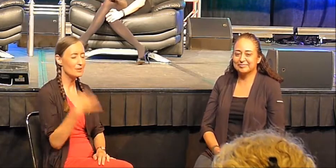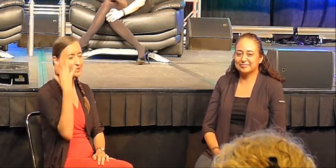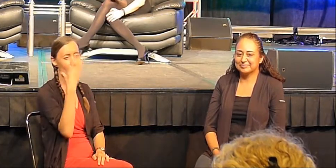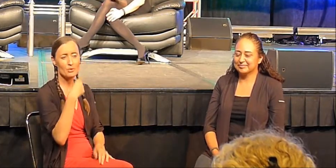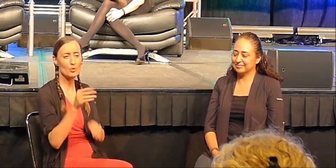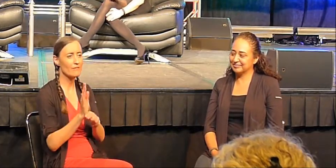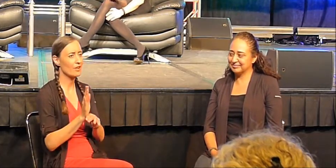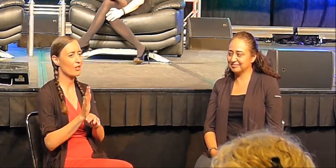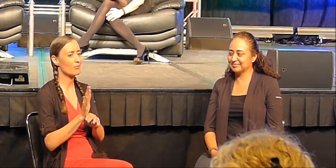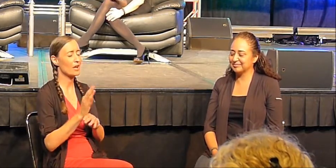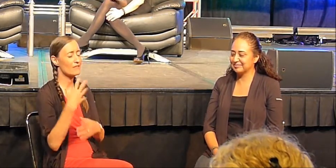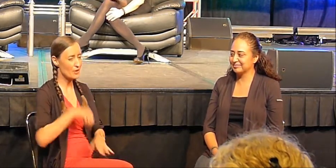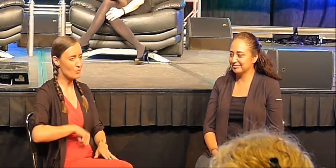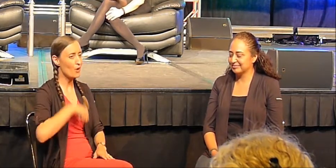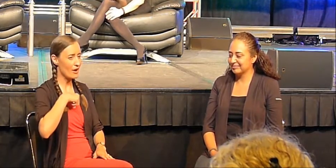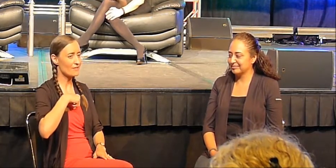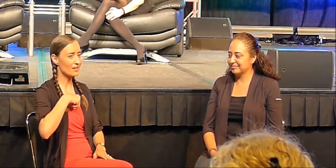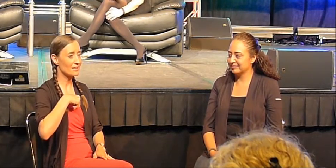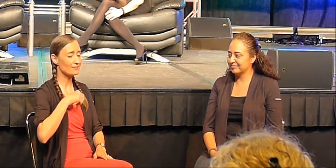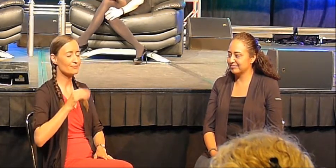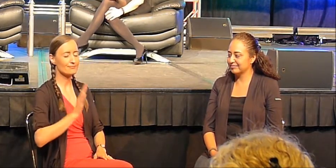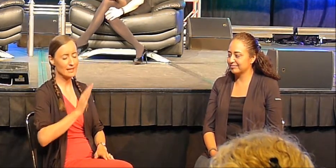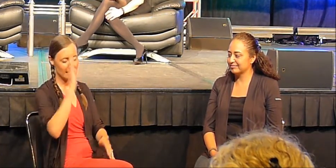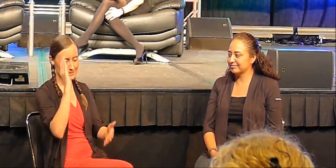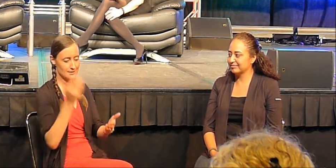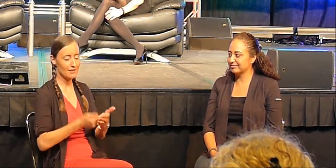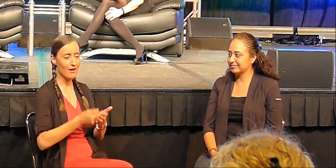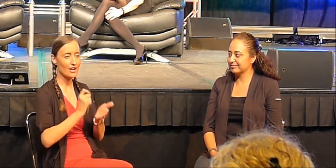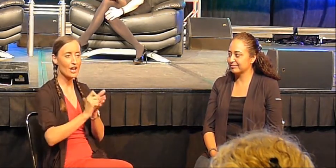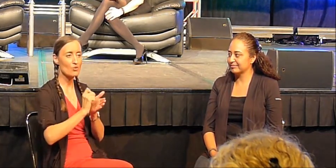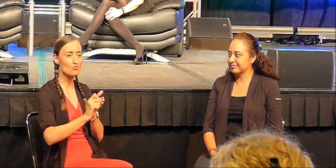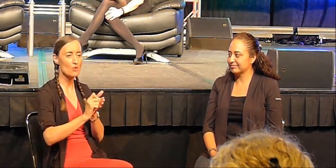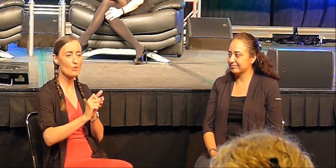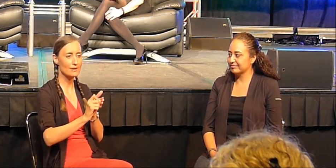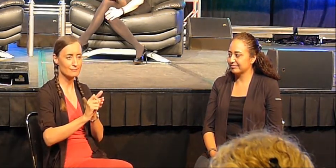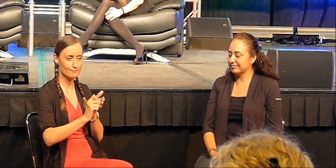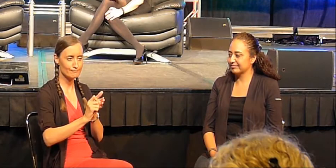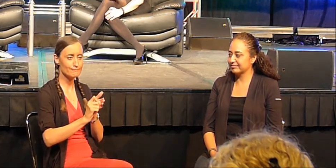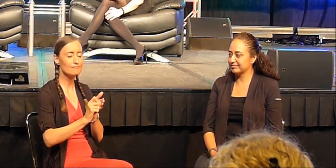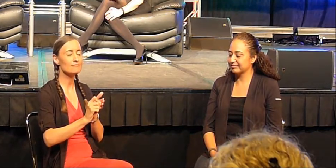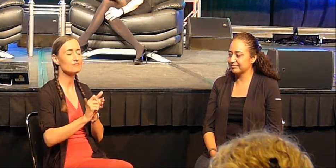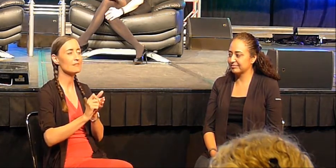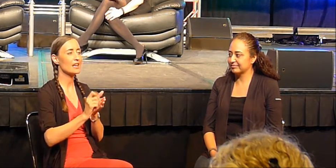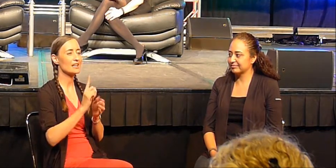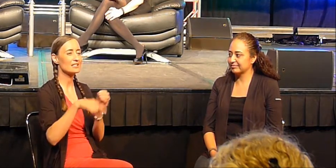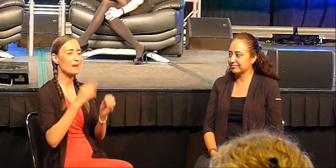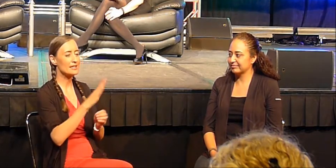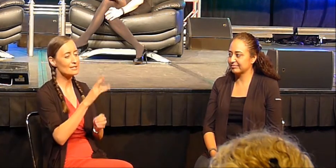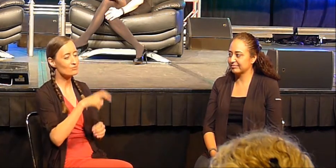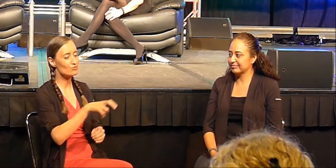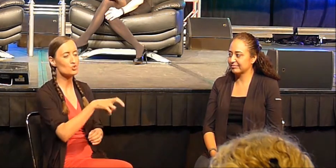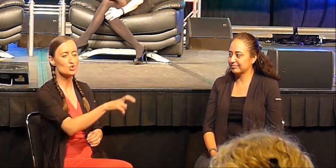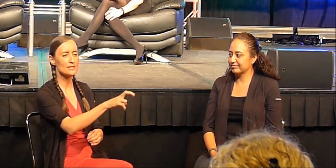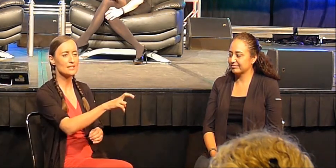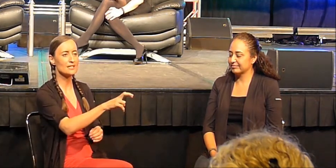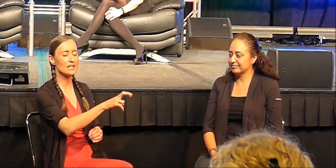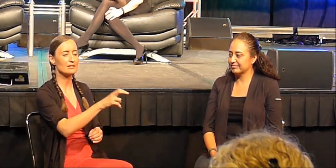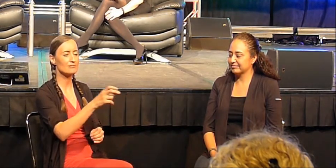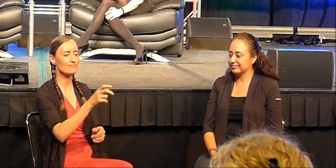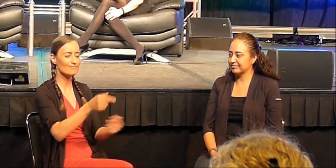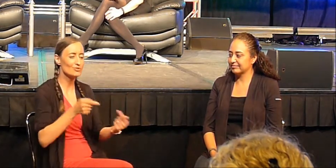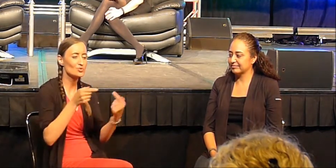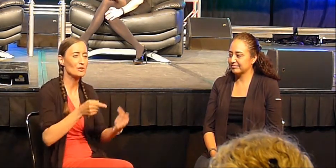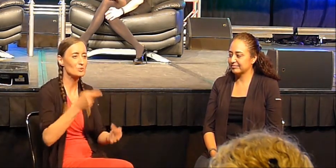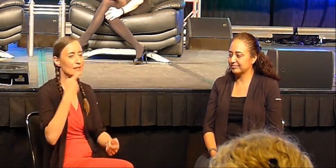it. His son wrote the screenplay, and it's about his own journey and struggles with addiction. And it's